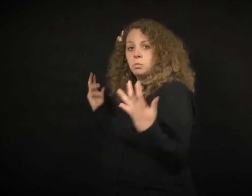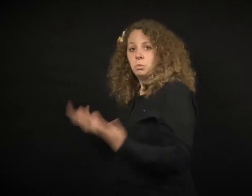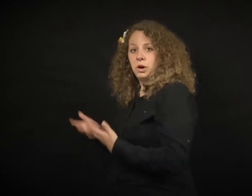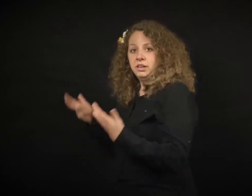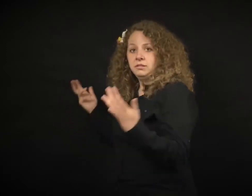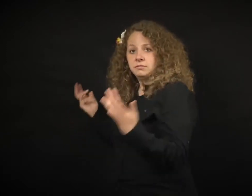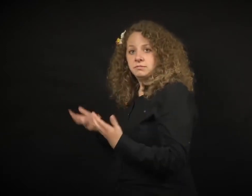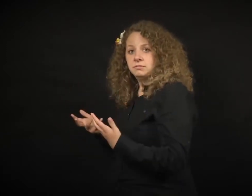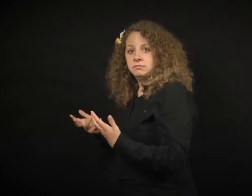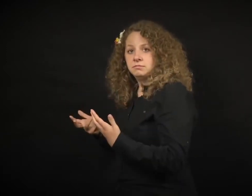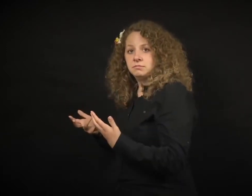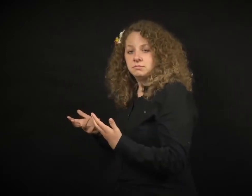What